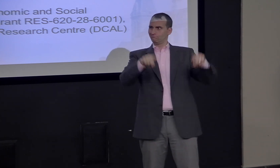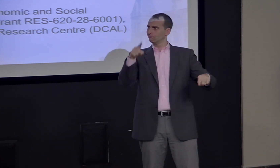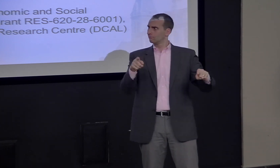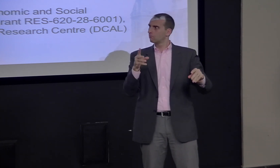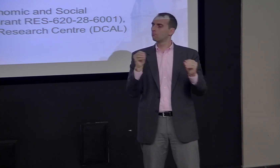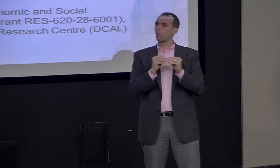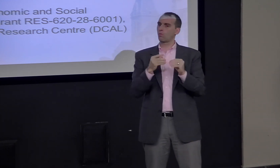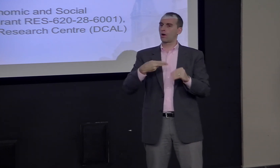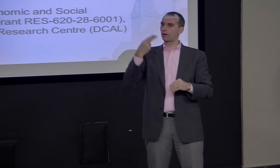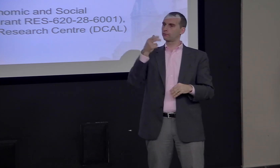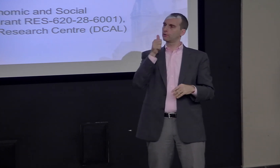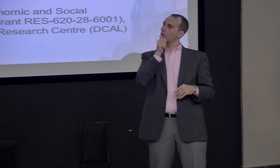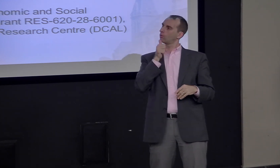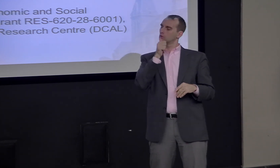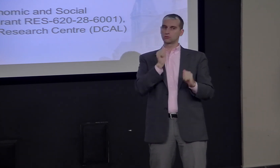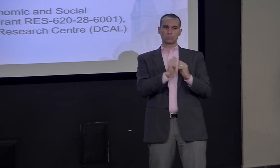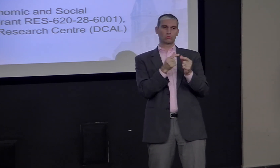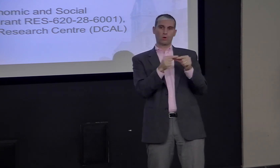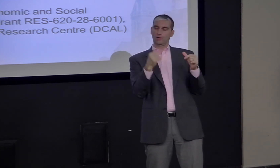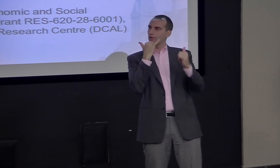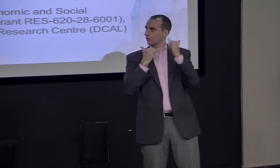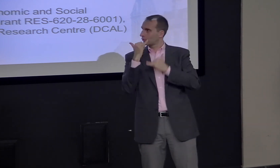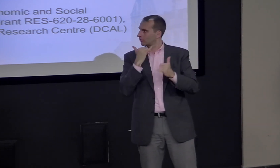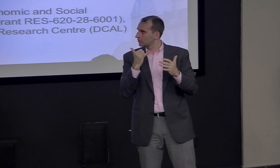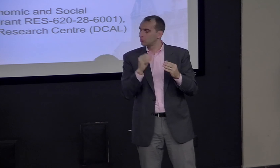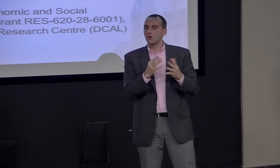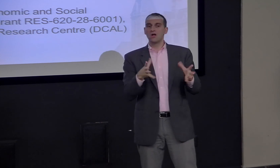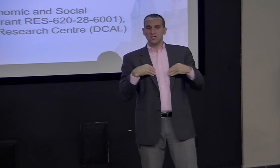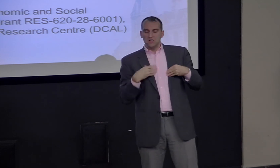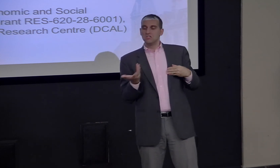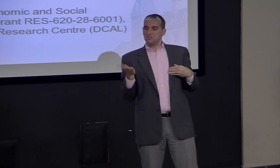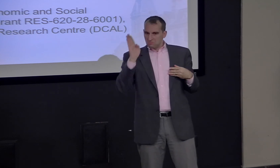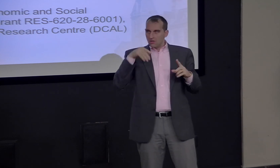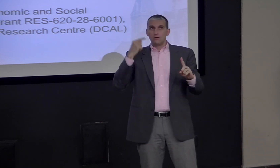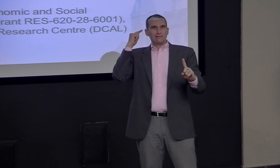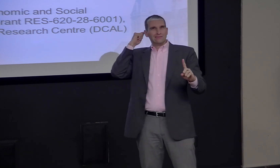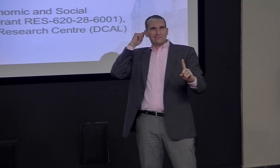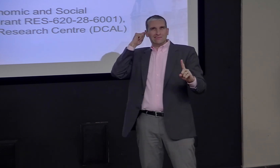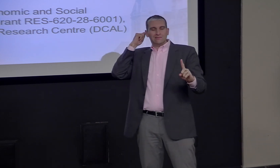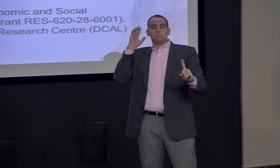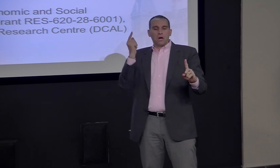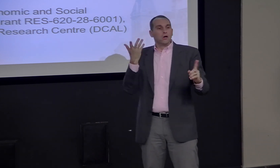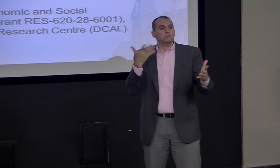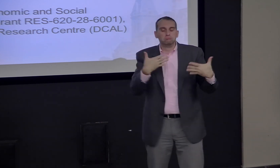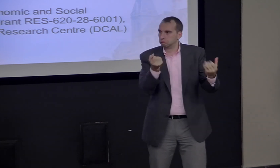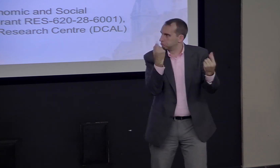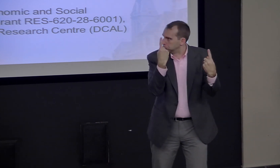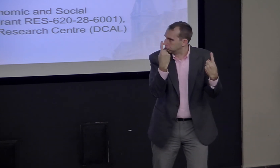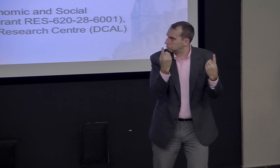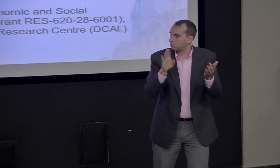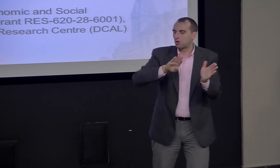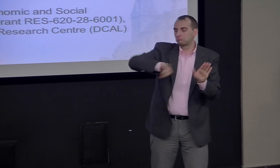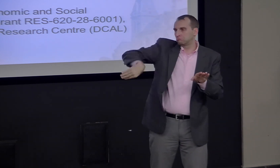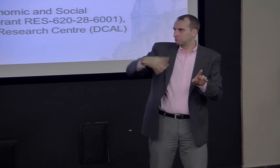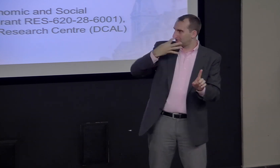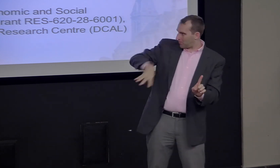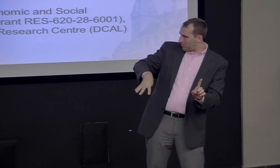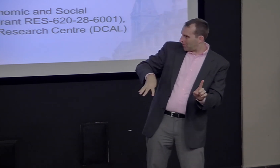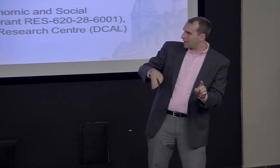of the language. But typically, you're more tolerant of grammatical errors of someone. You can understand them and